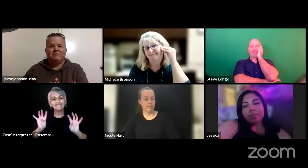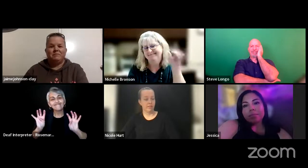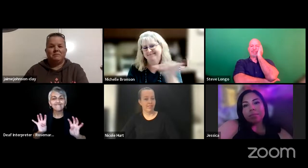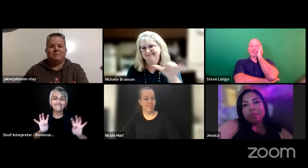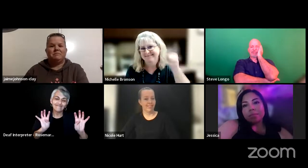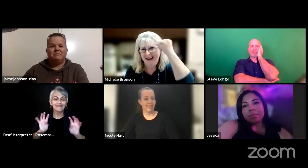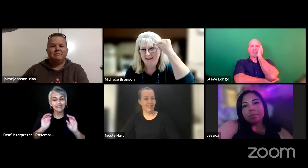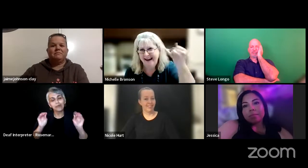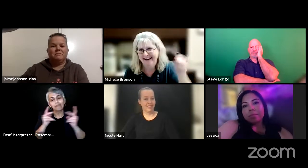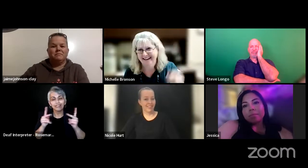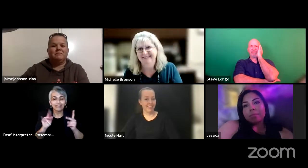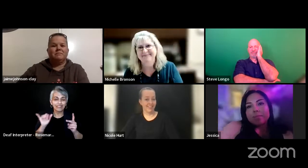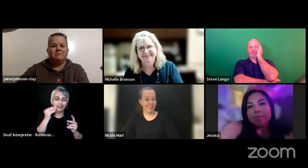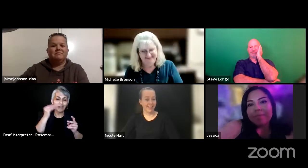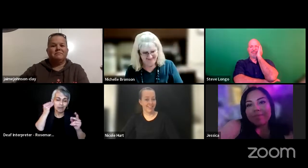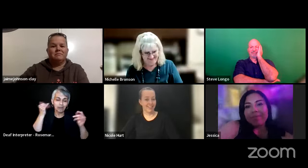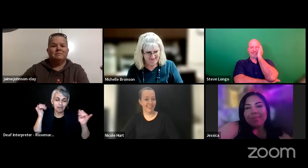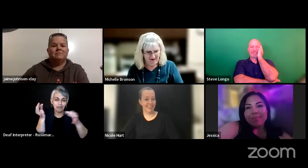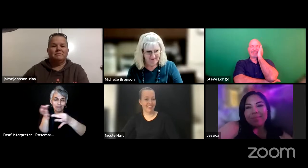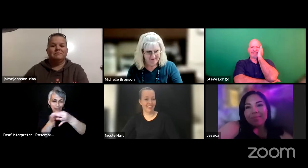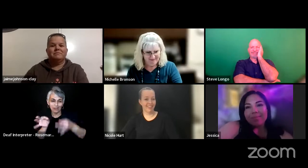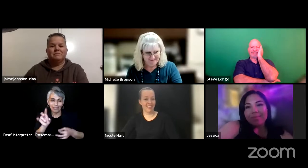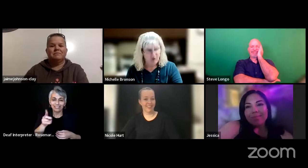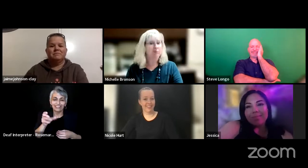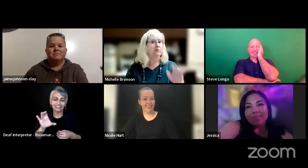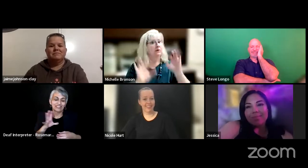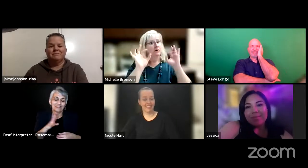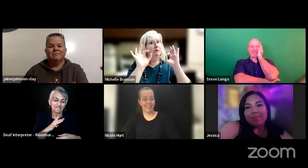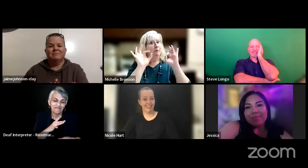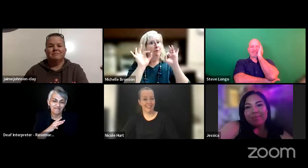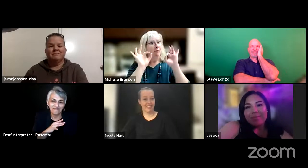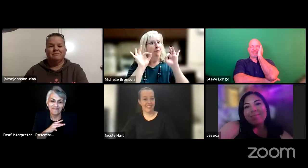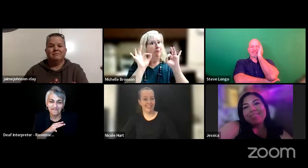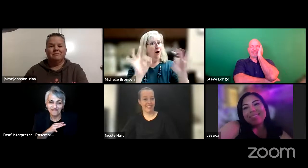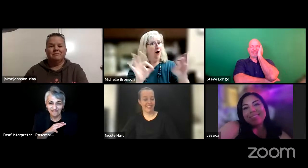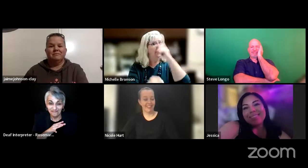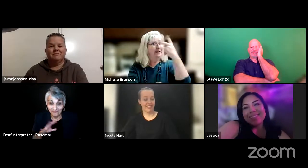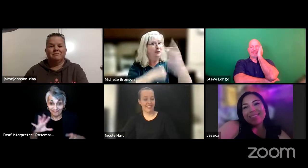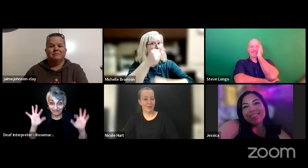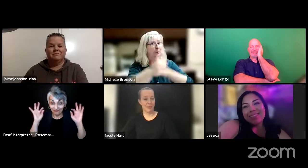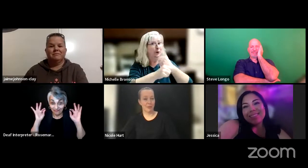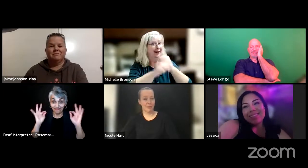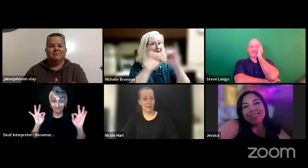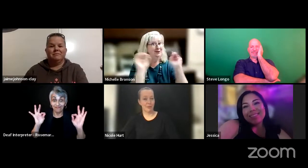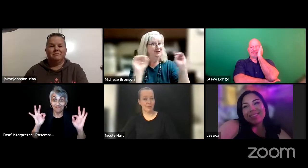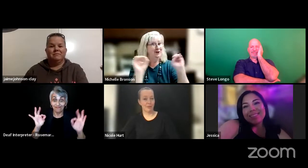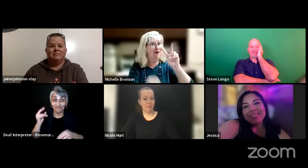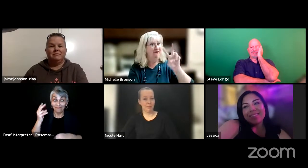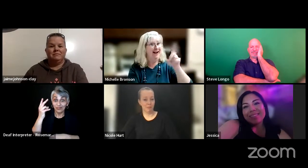place like, not home, but no place like DHHSC.